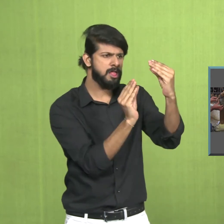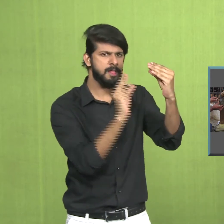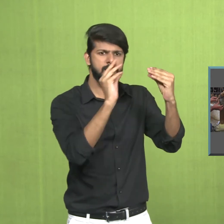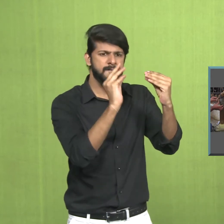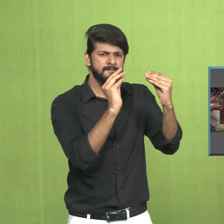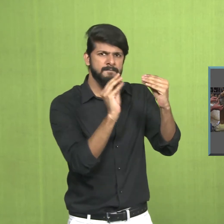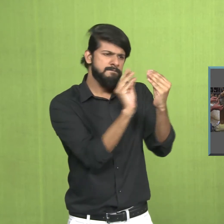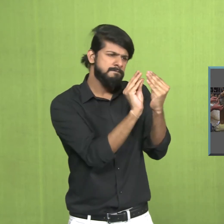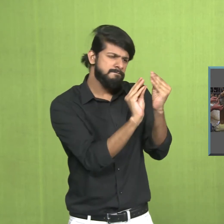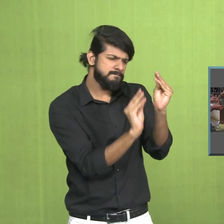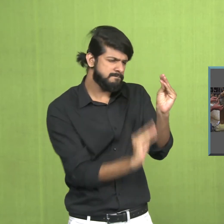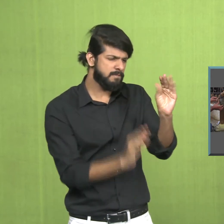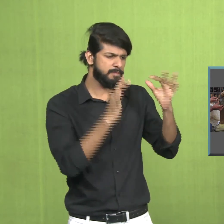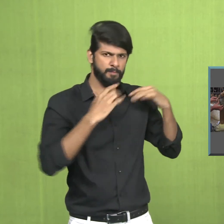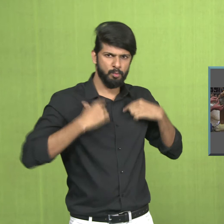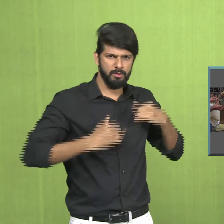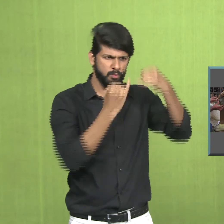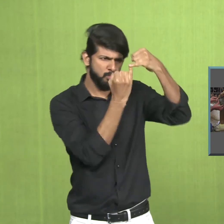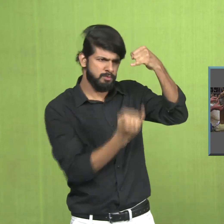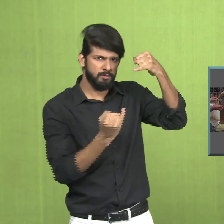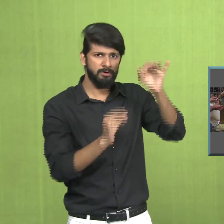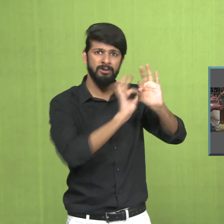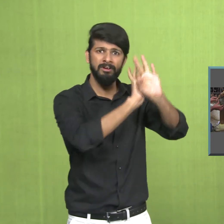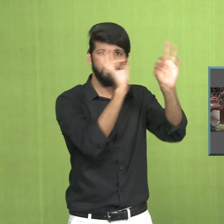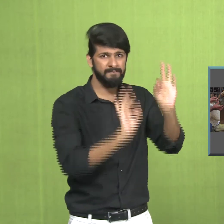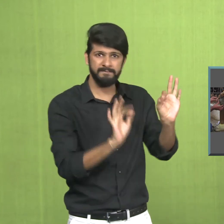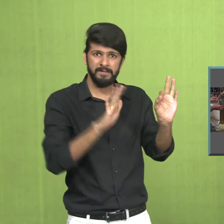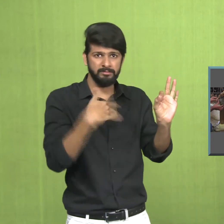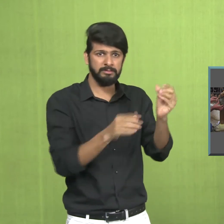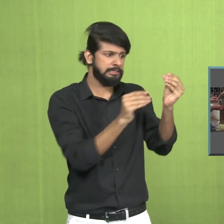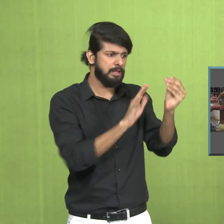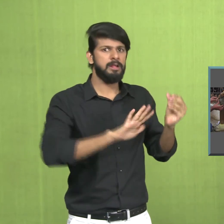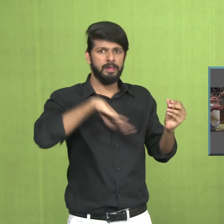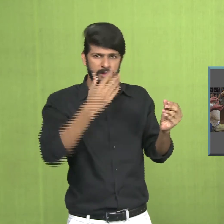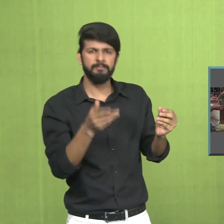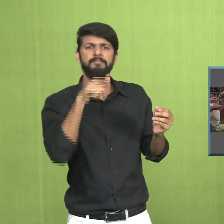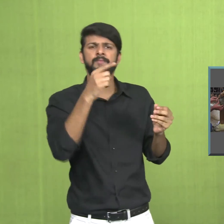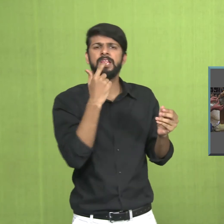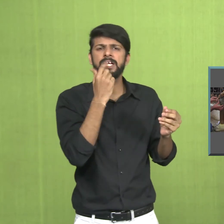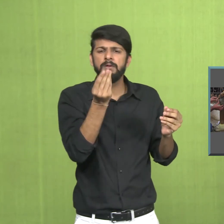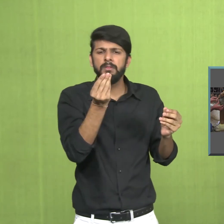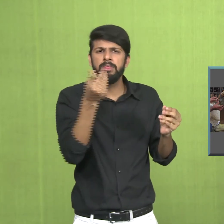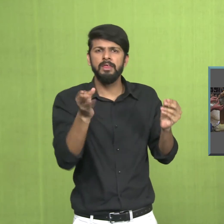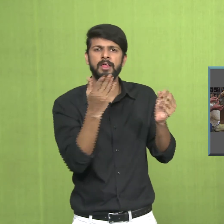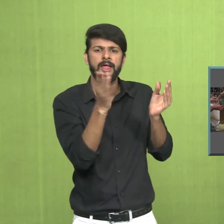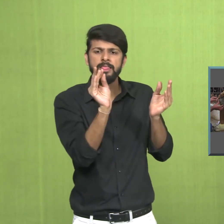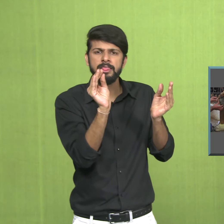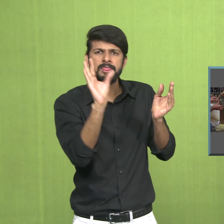girl was made by using wax. So the entire body was molded.